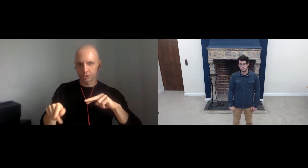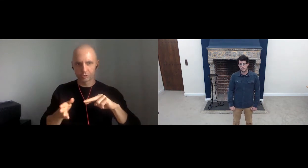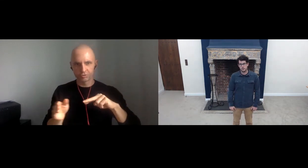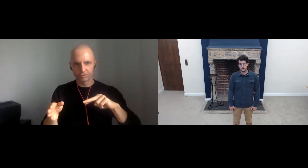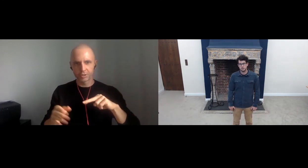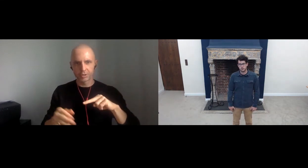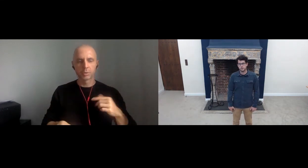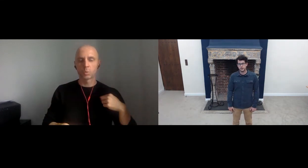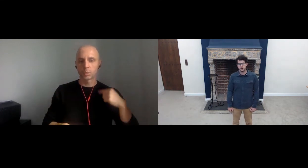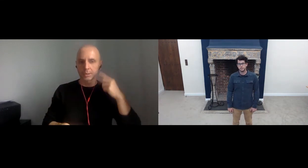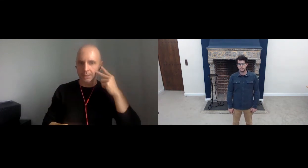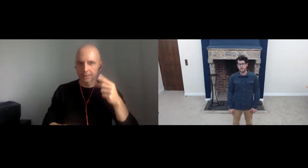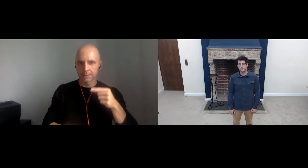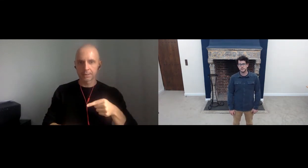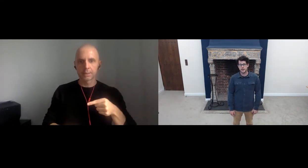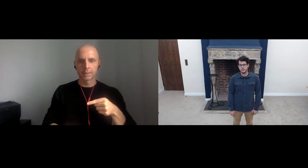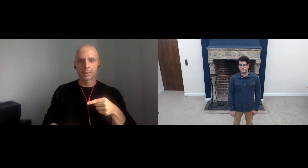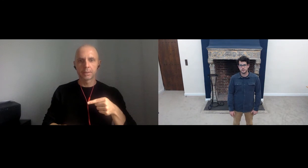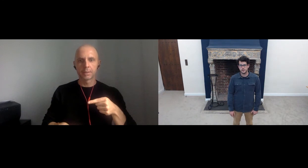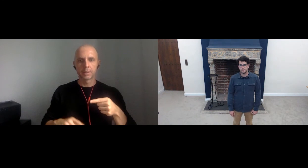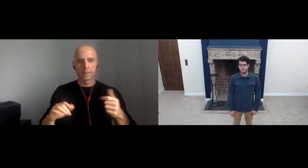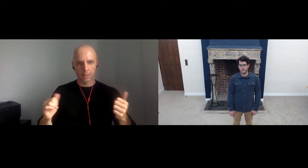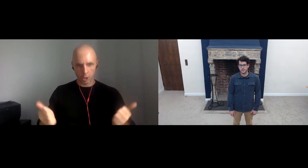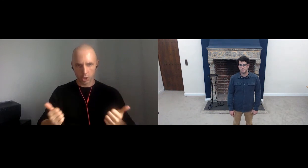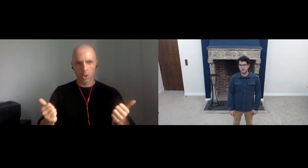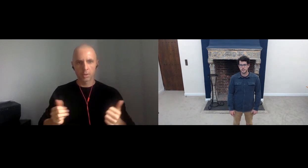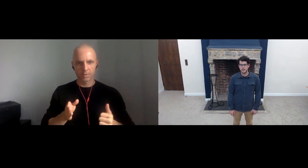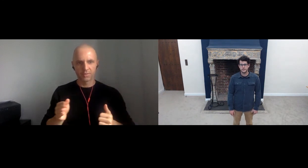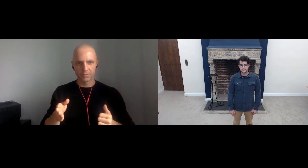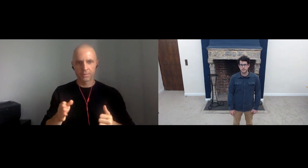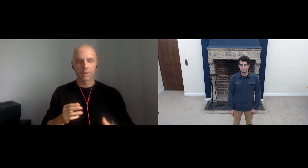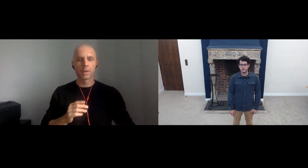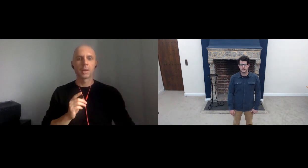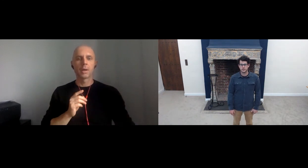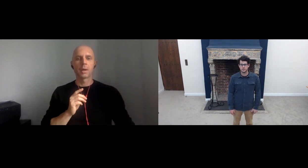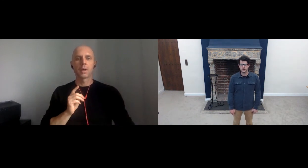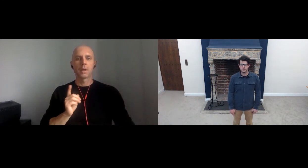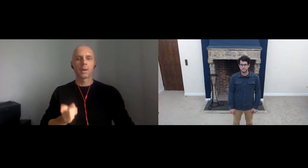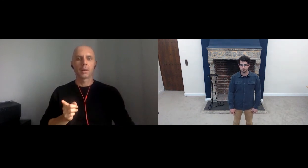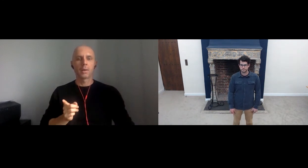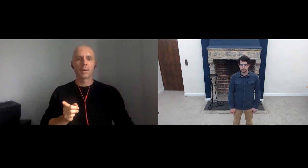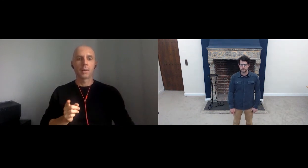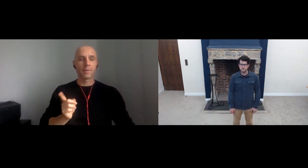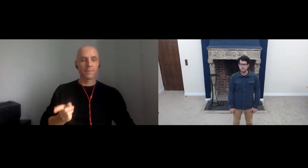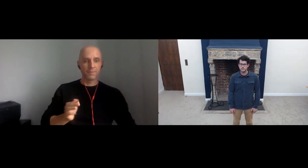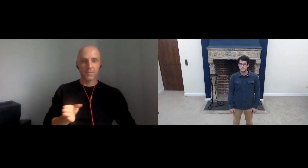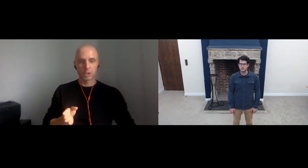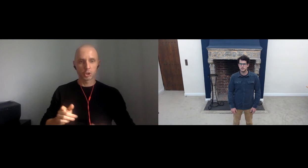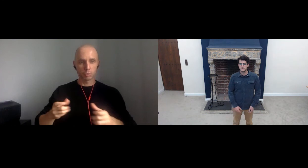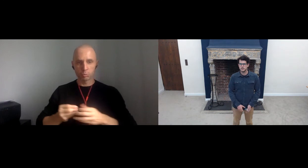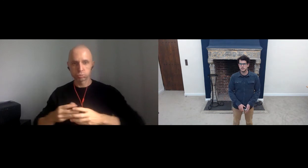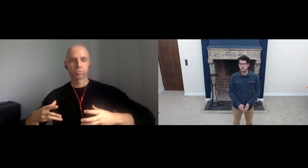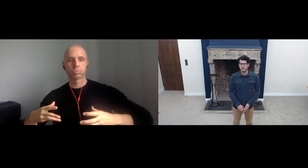Herons as well, a very good population of herons that keep the fish numbers under control.